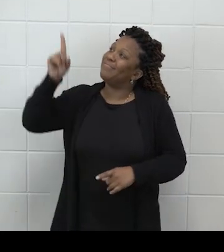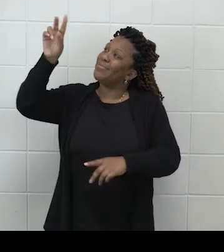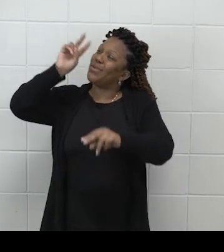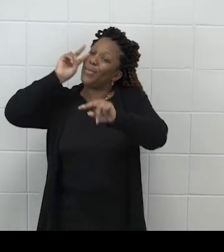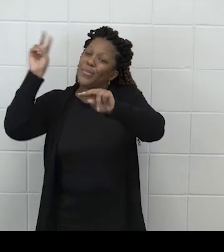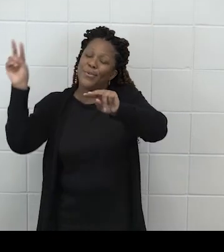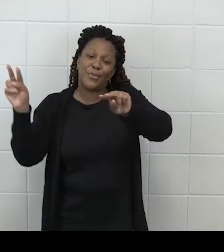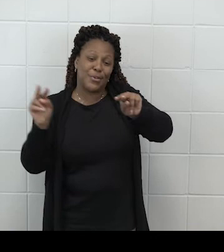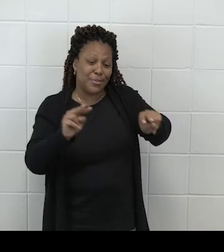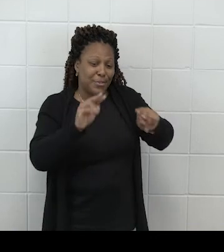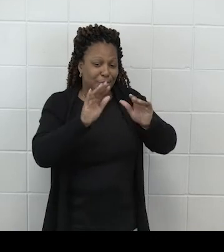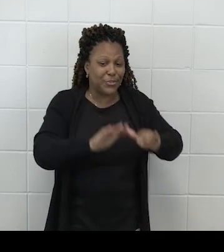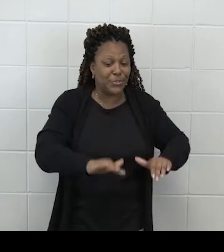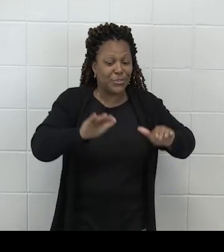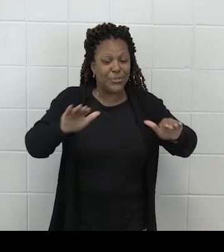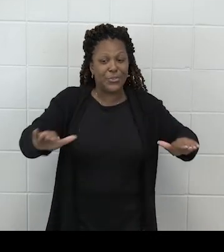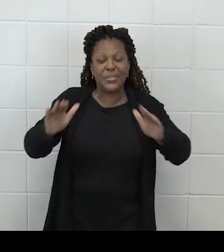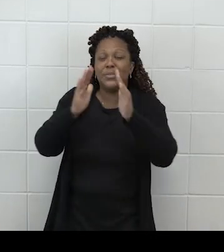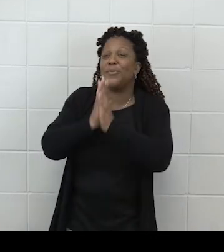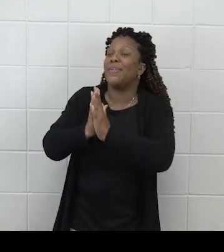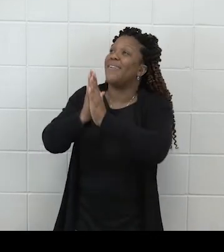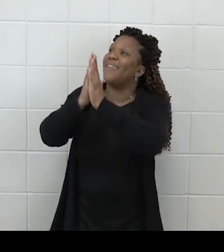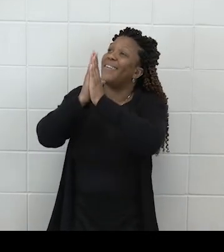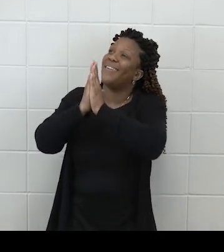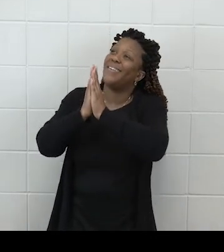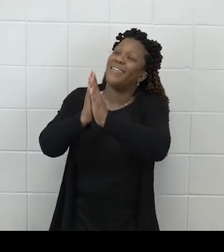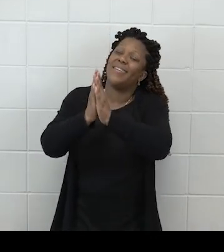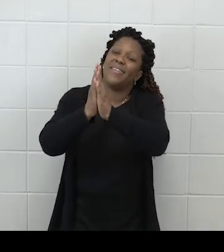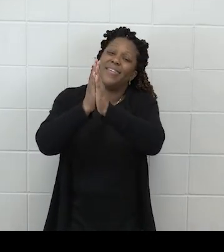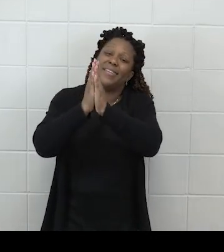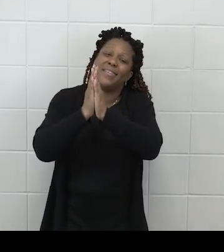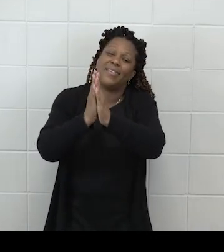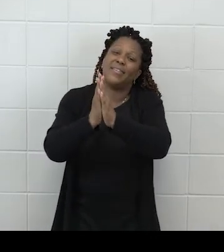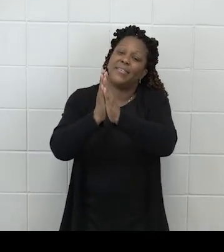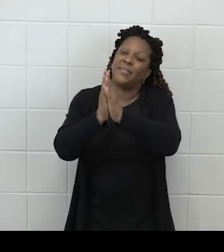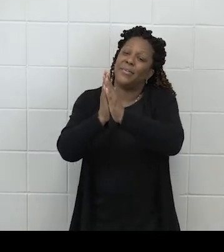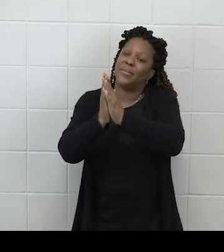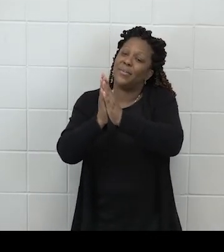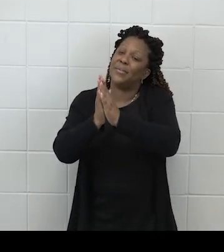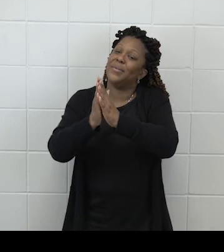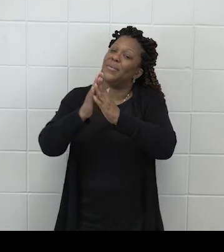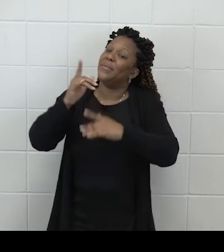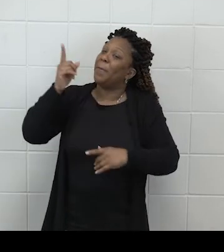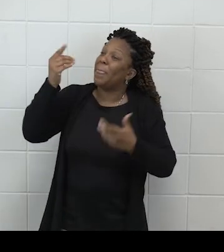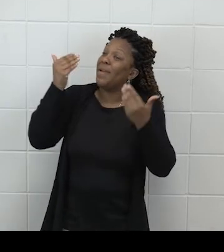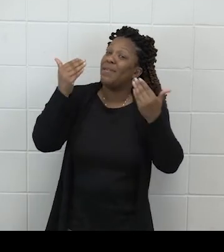place. Lord, listen to your children pray.